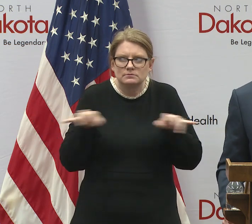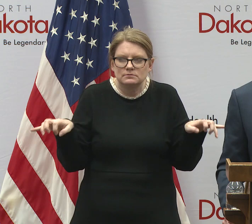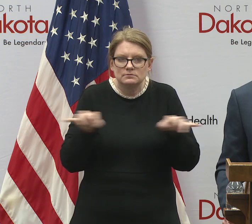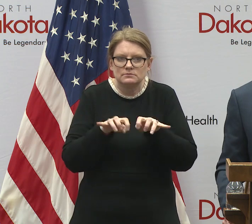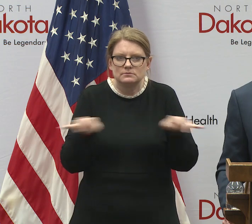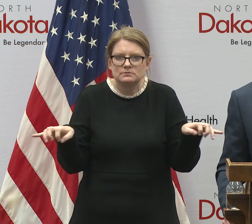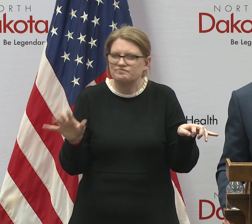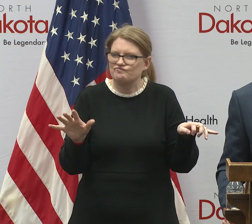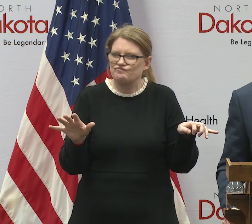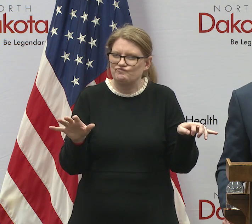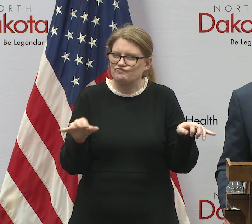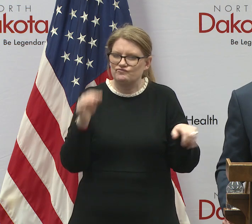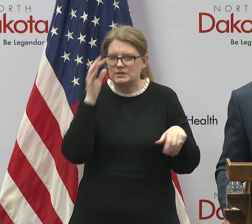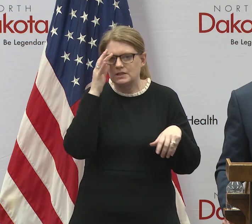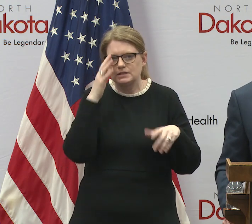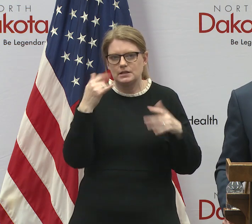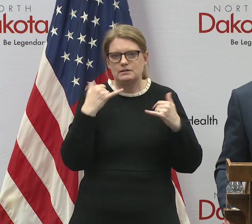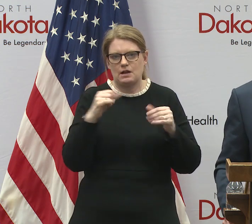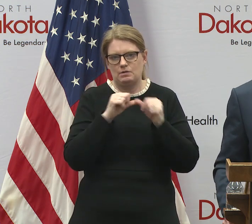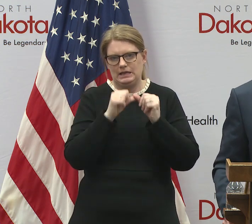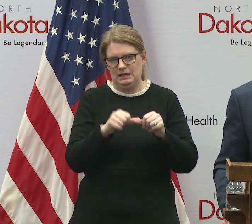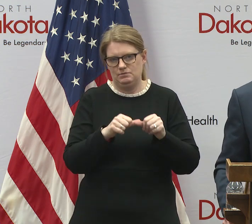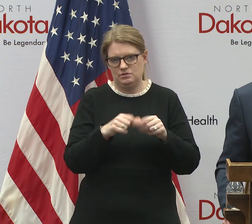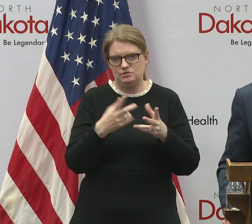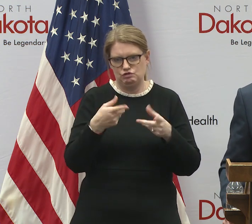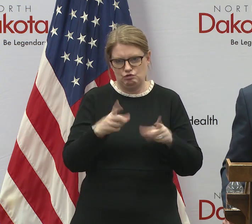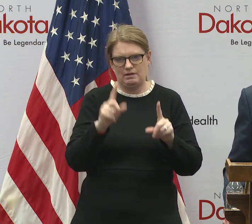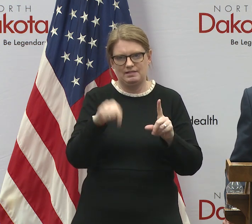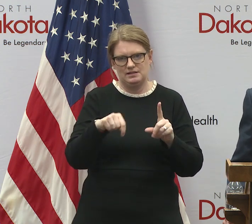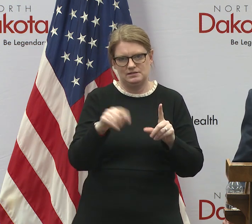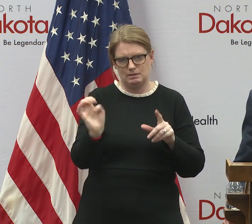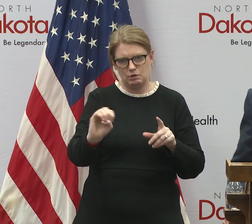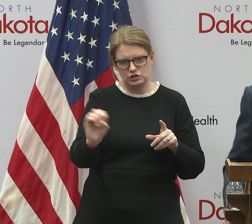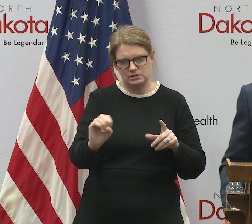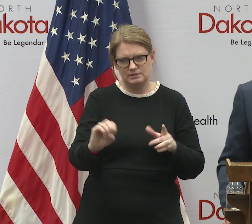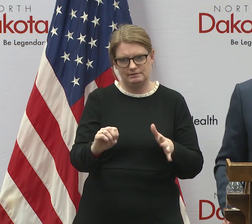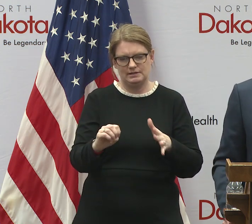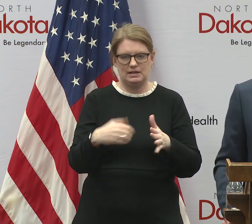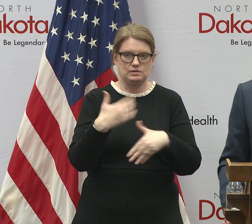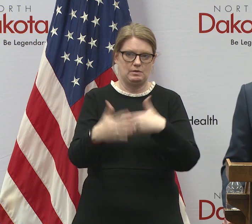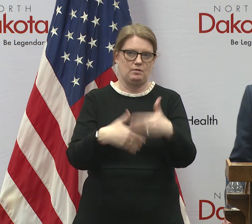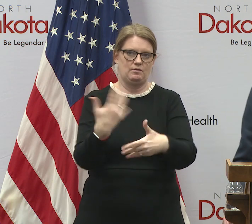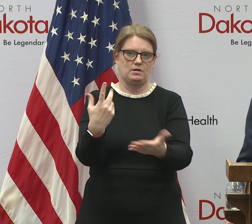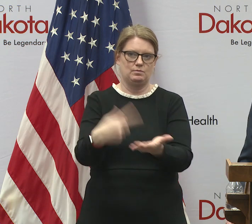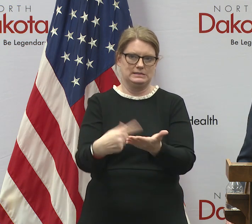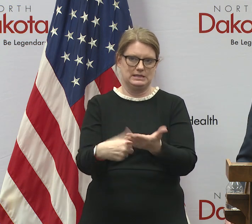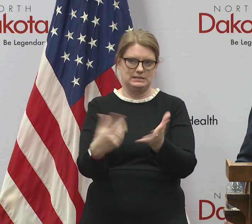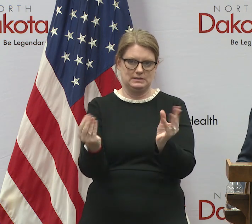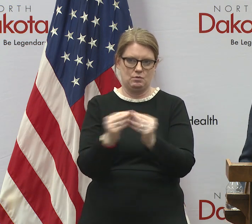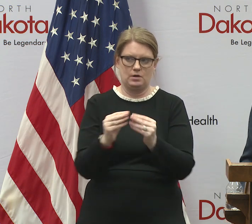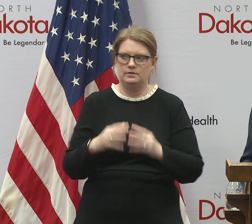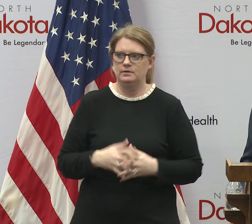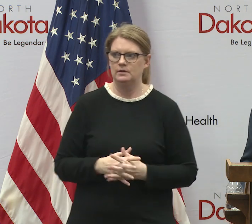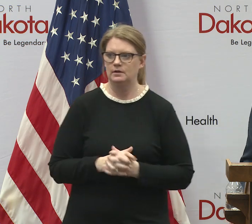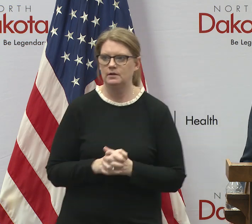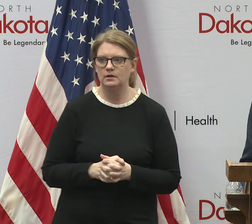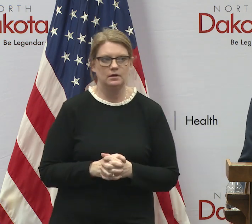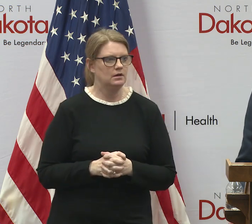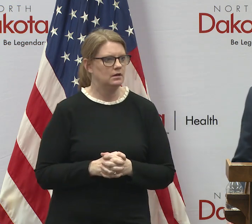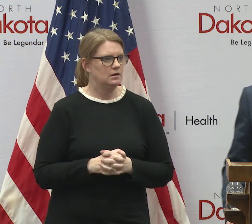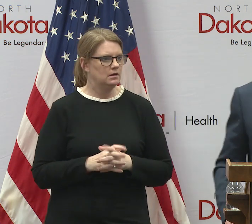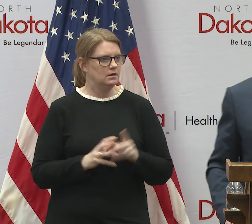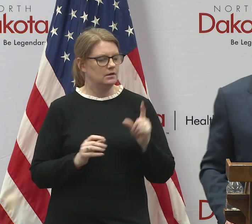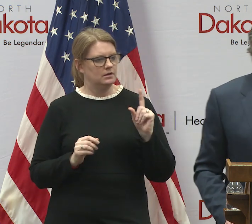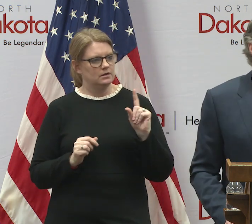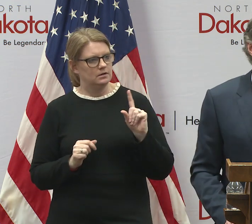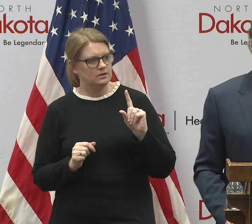doing it is, I think, the way we'll keep doing it during the core of this emergency, and then we'll assess that as we go forward. If I can follow